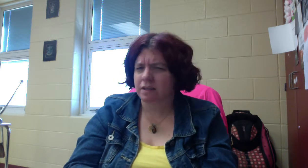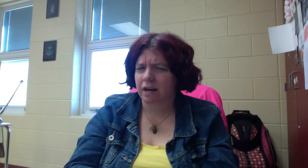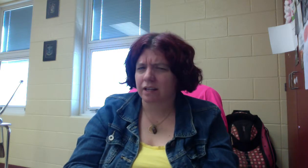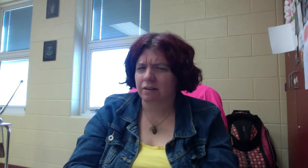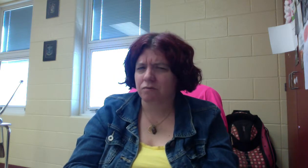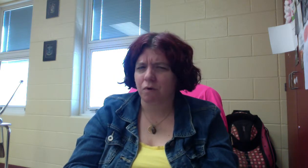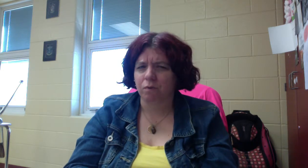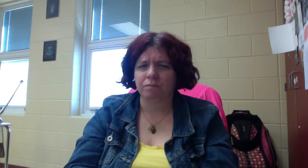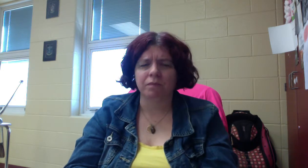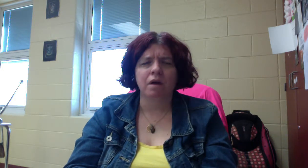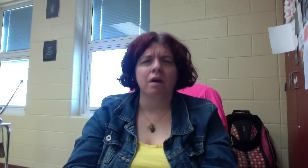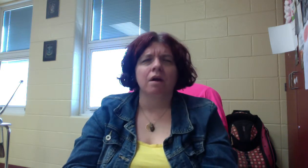of leaning forward.